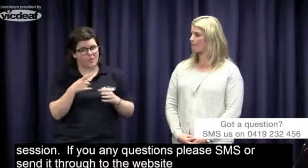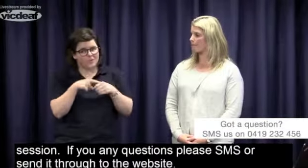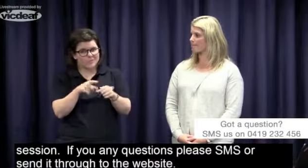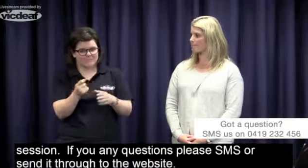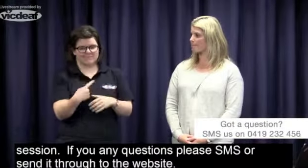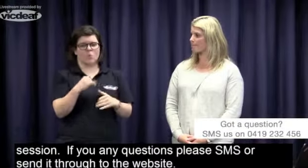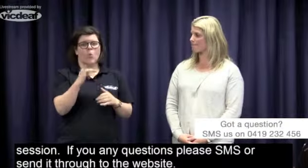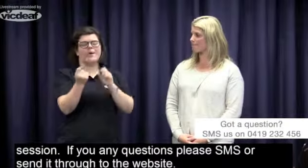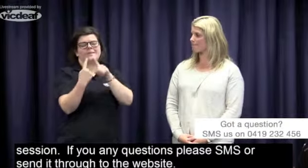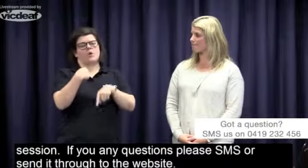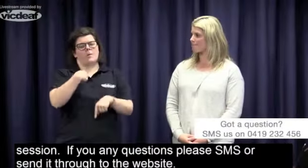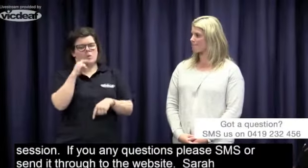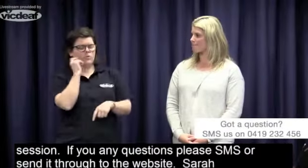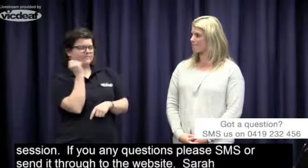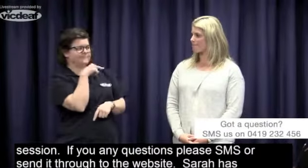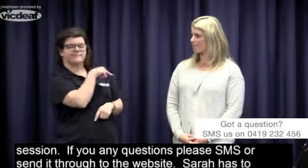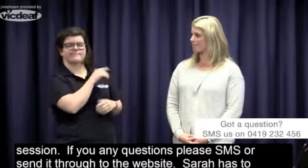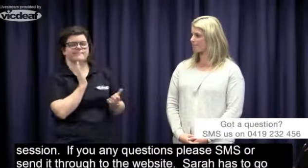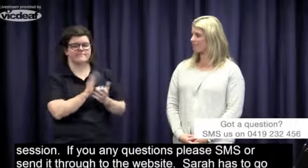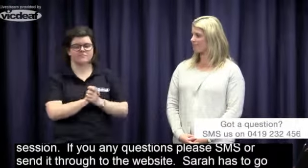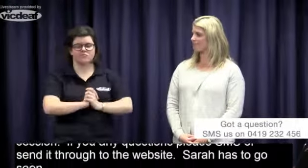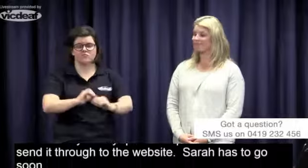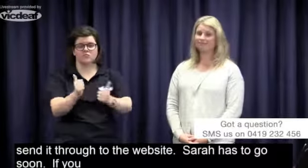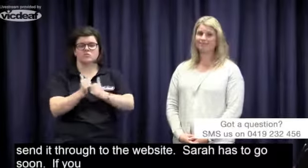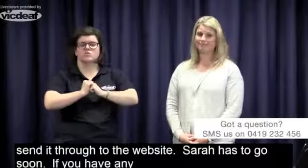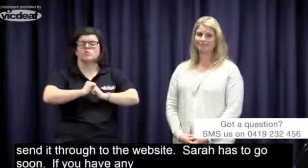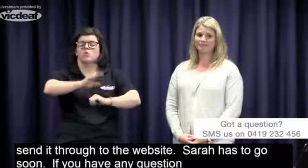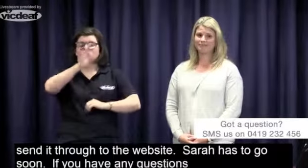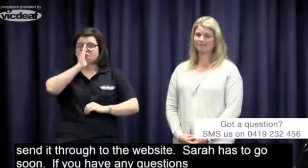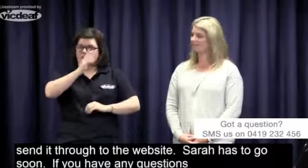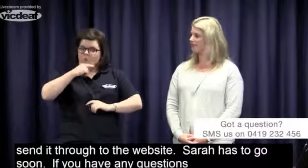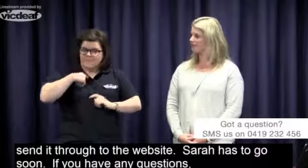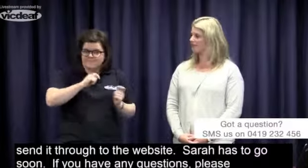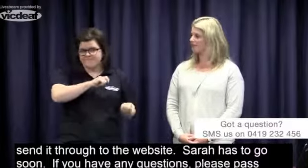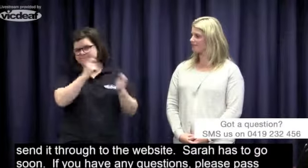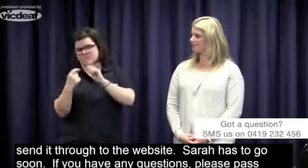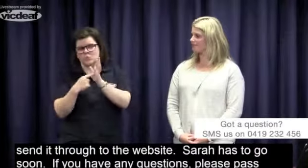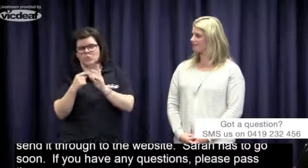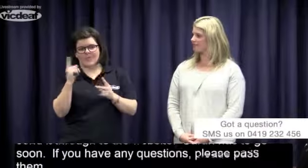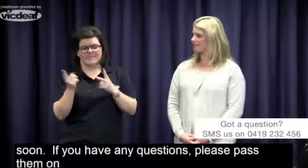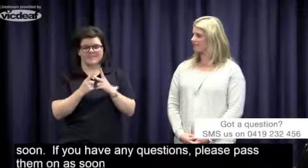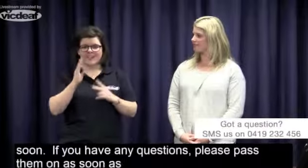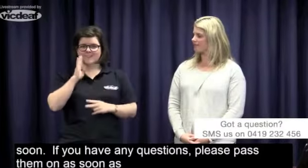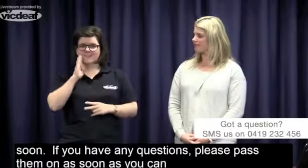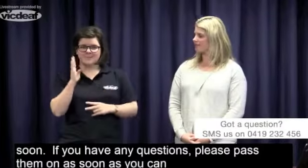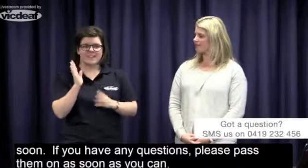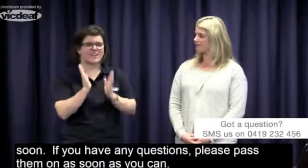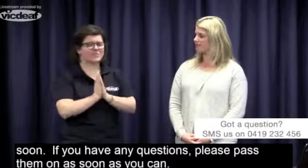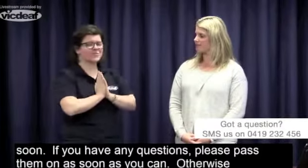Sarah has to go soon, so if you have any questions, please pass them on as soon as you can. Otherwise, send them to me and I'll pass them on to